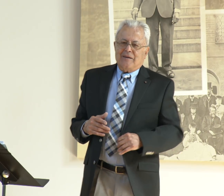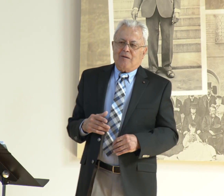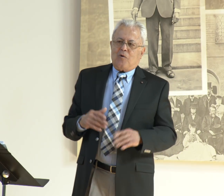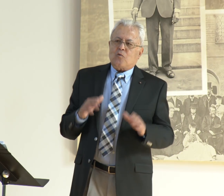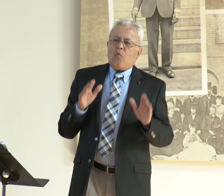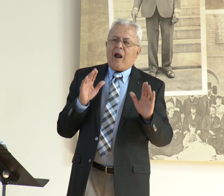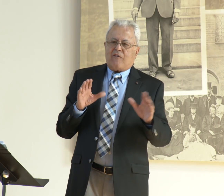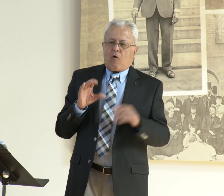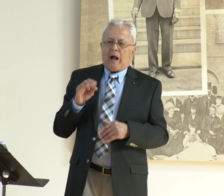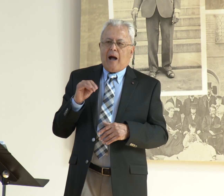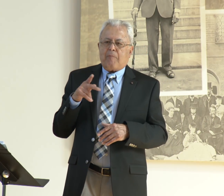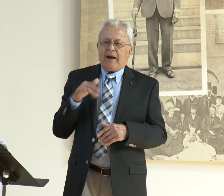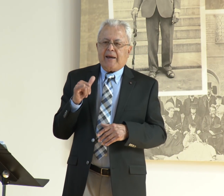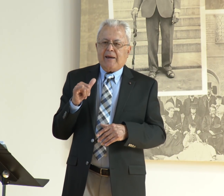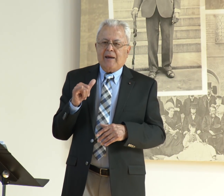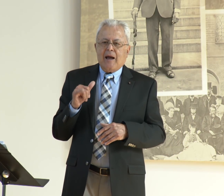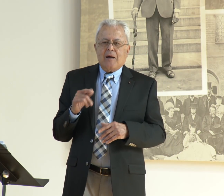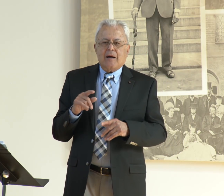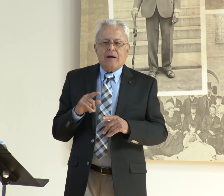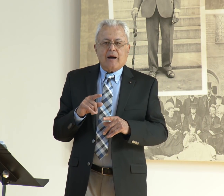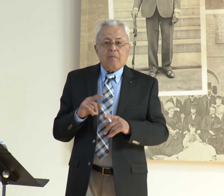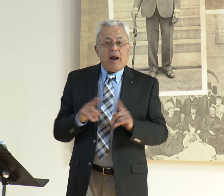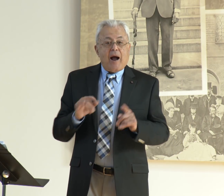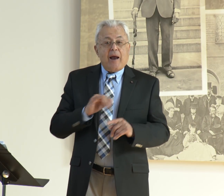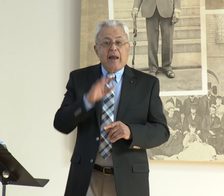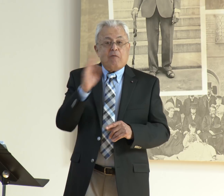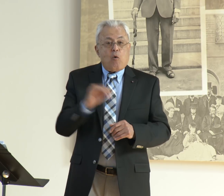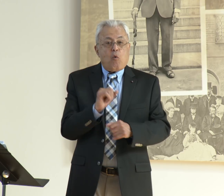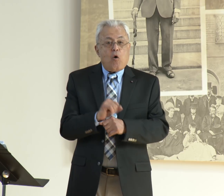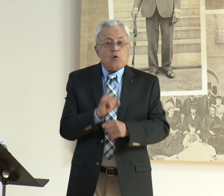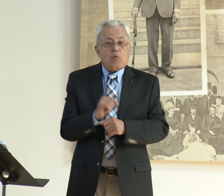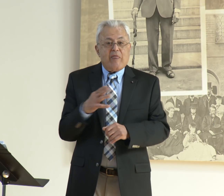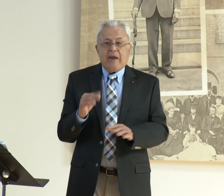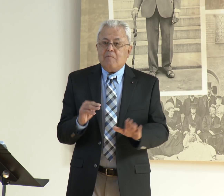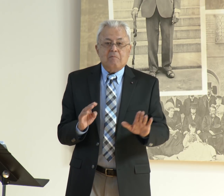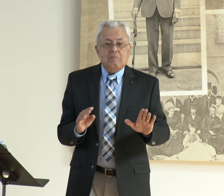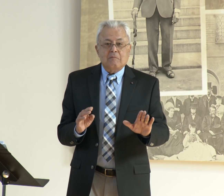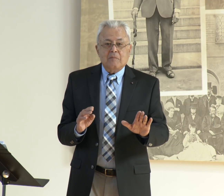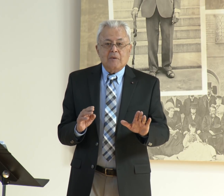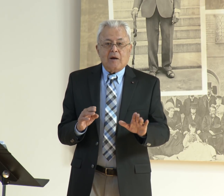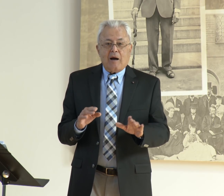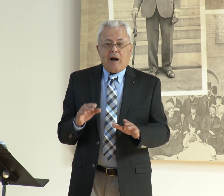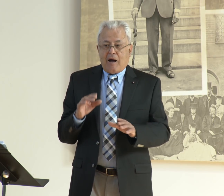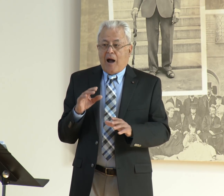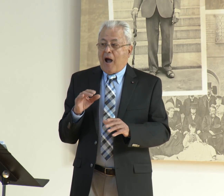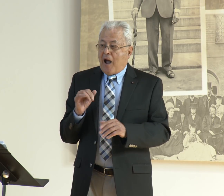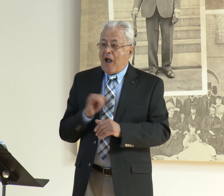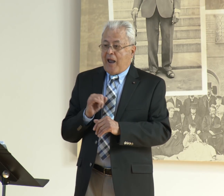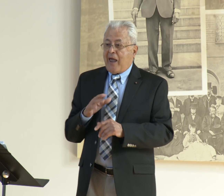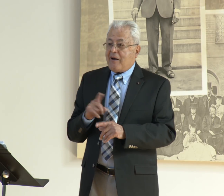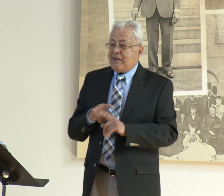all through the night. He was such a great companion. But I never worked with him.